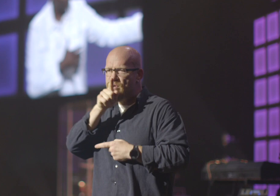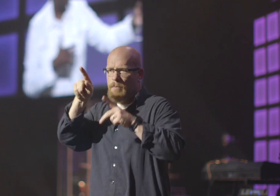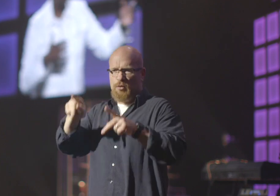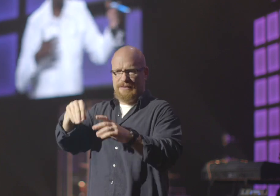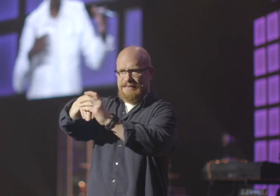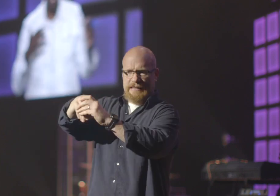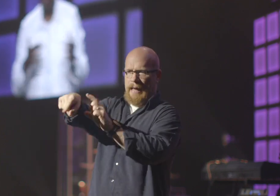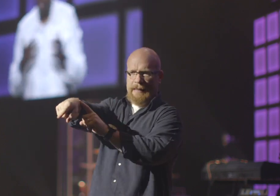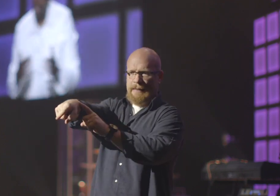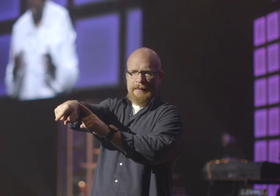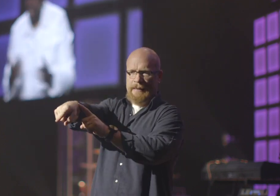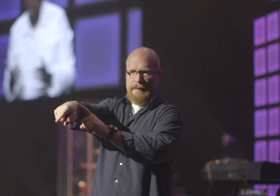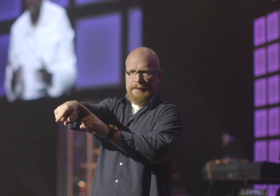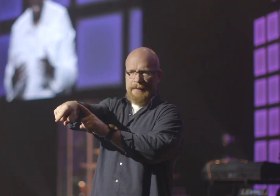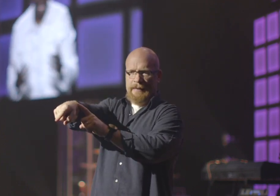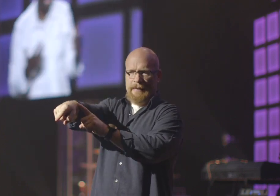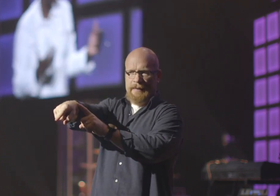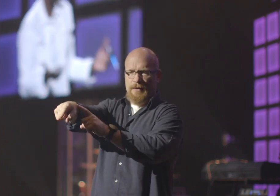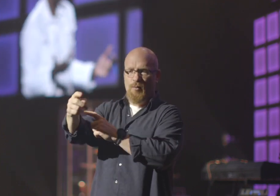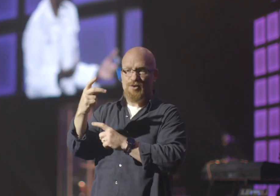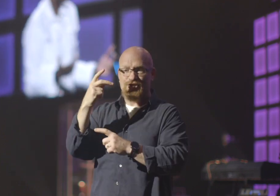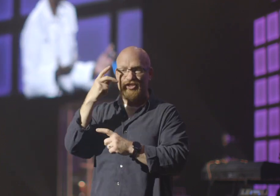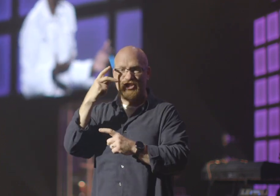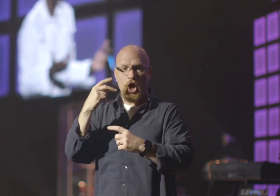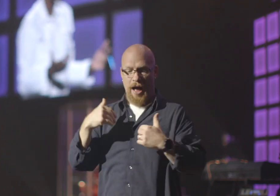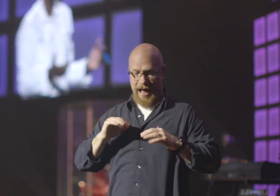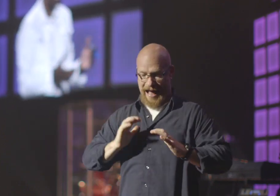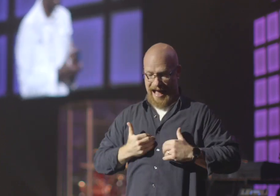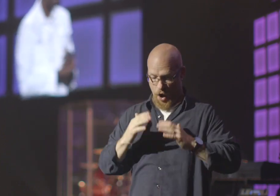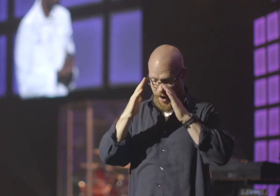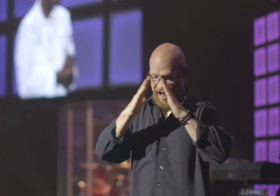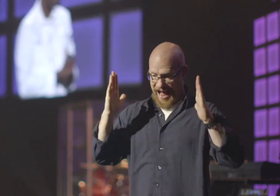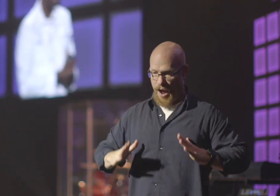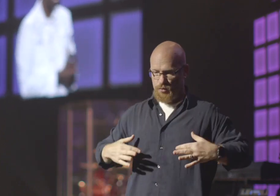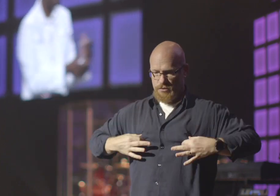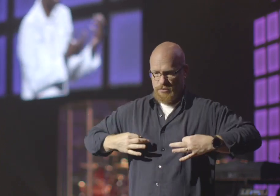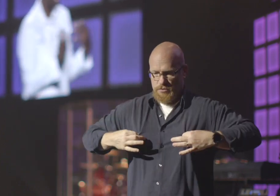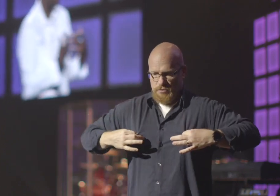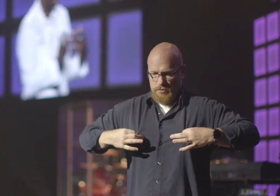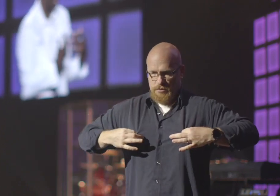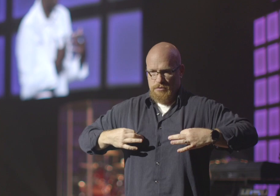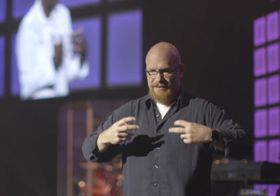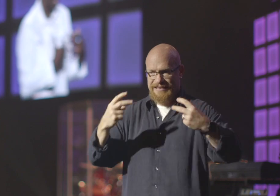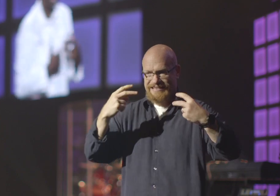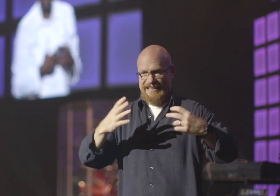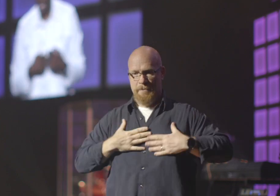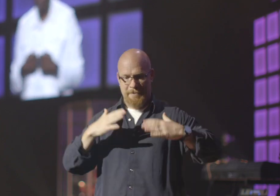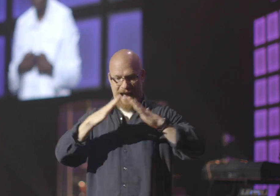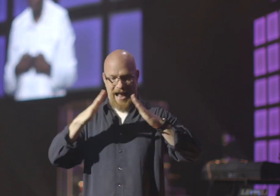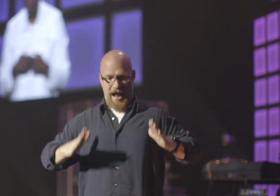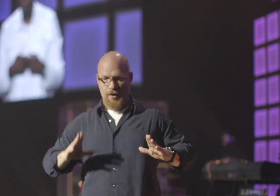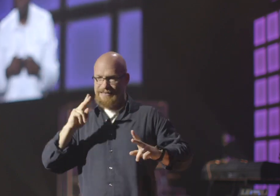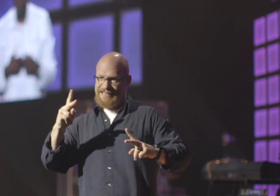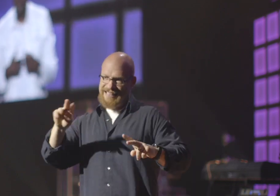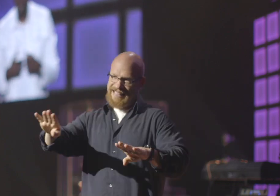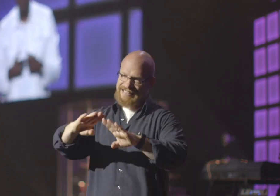him. We've just seen the houses that we live in. He's seen my house. My house happened